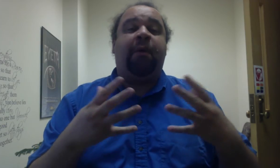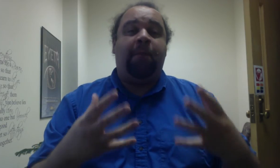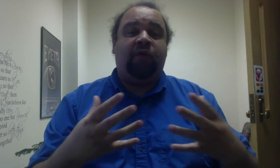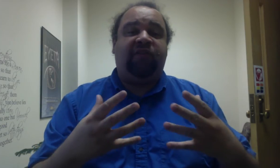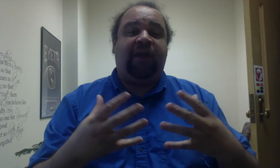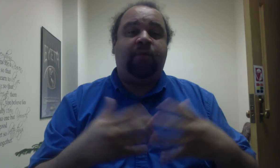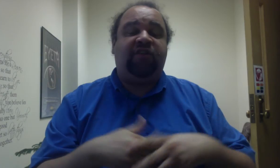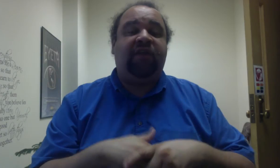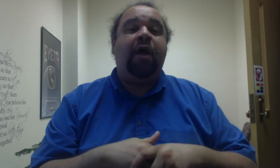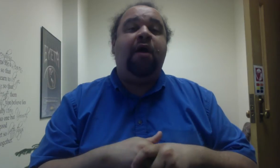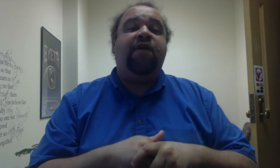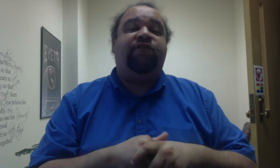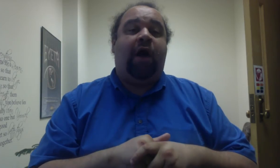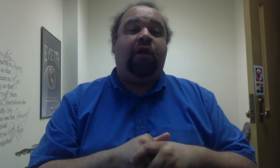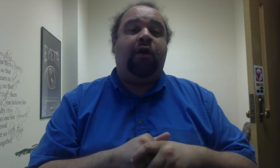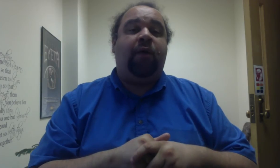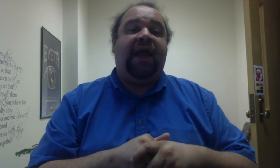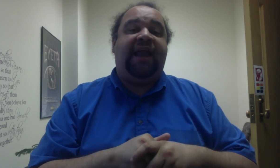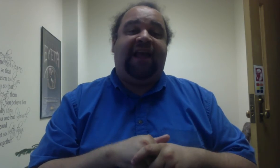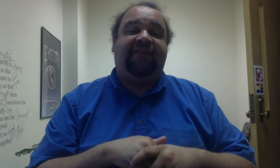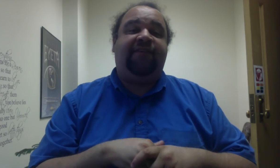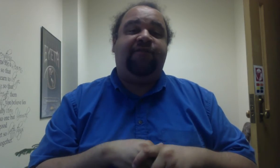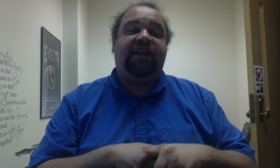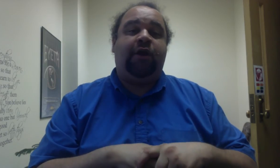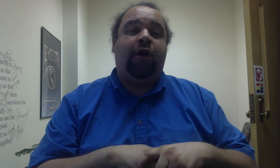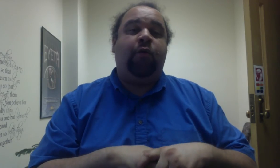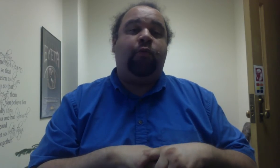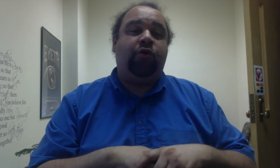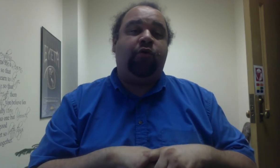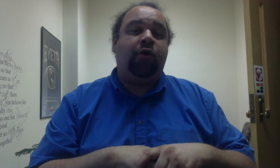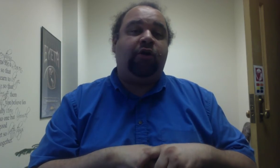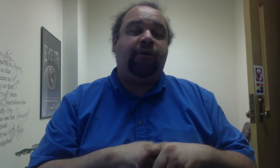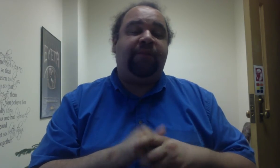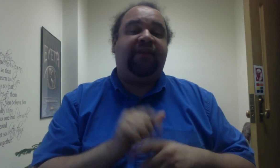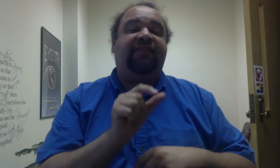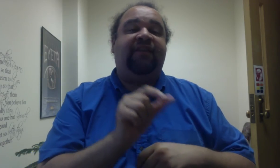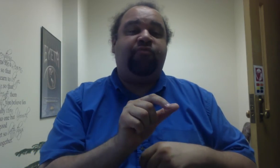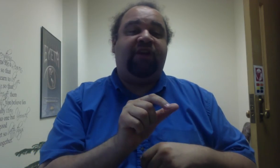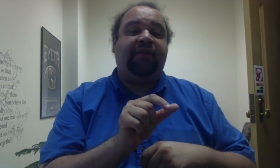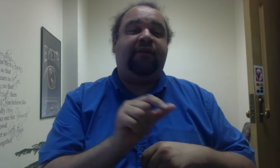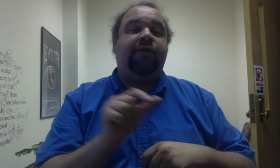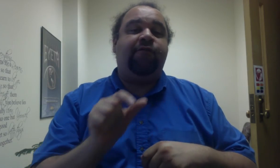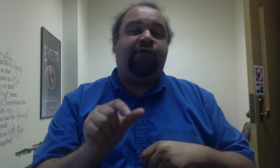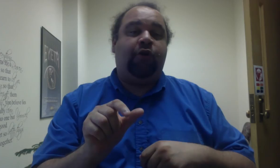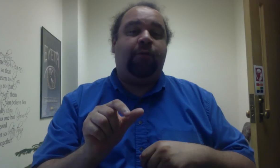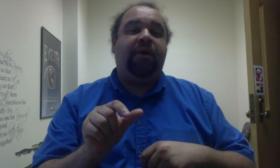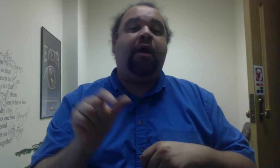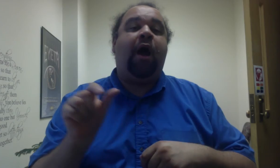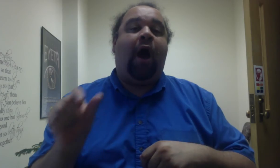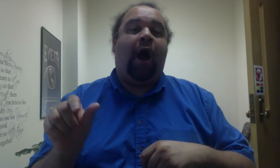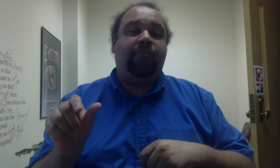most languages follow an SVO word order. Subject, verb,